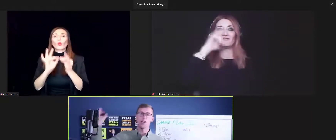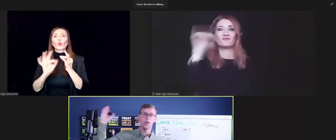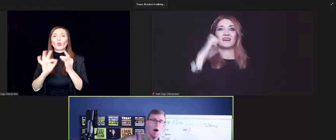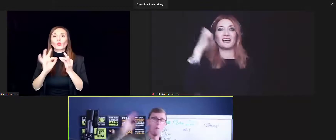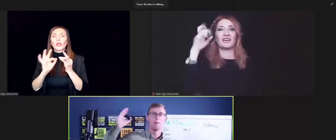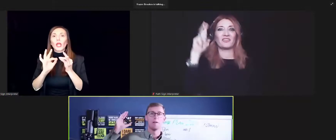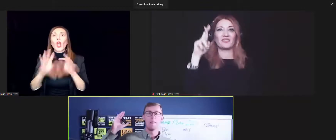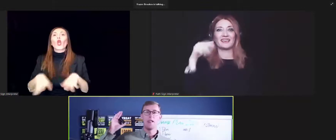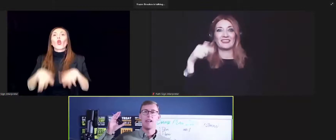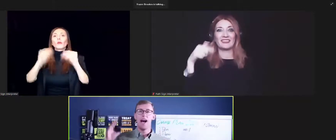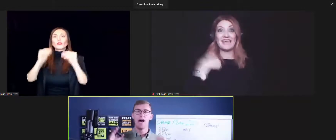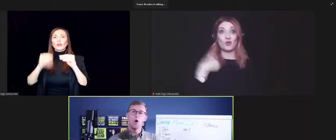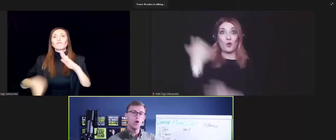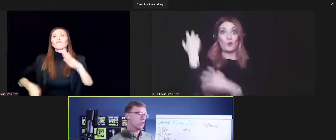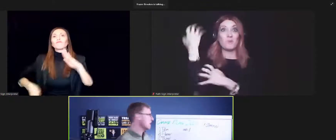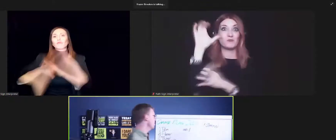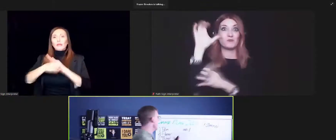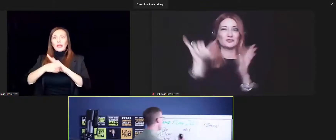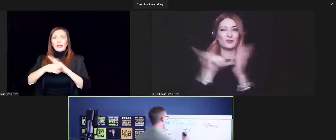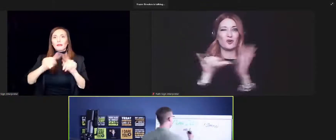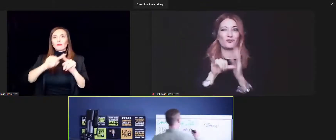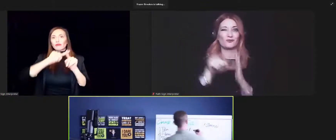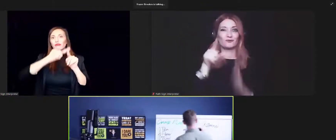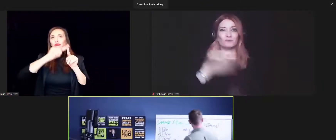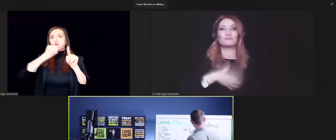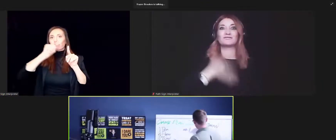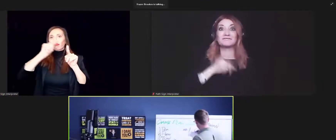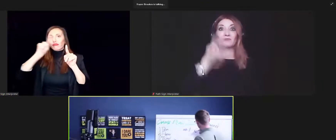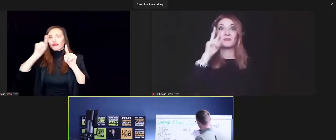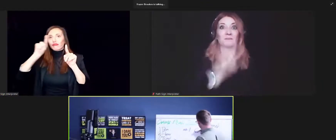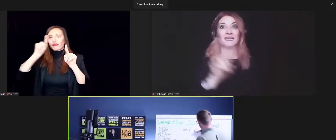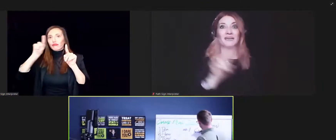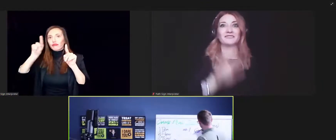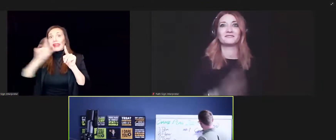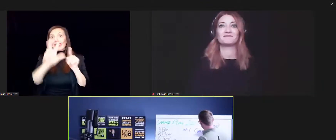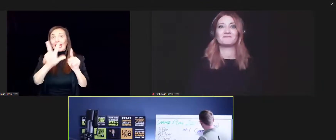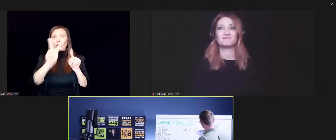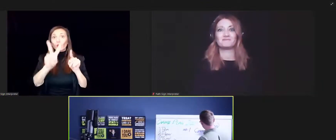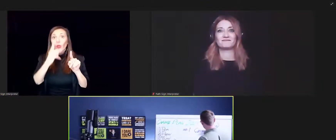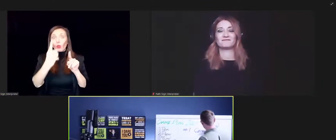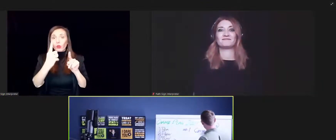1, go. And all your team are doing